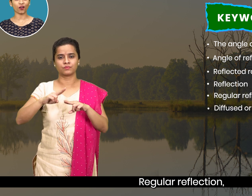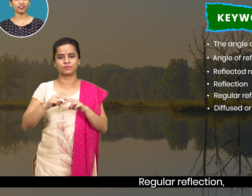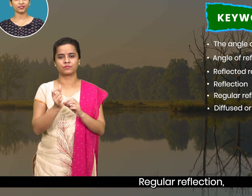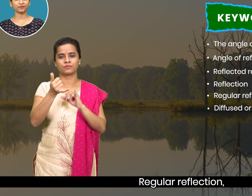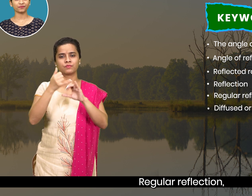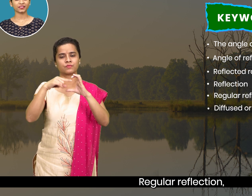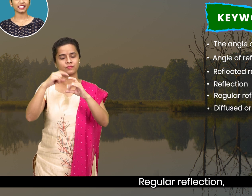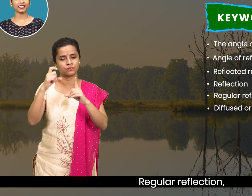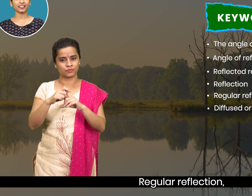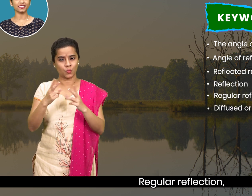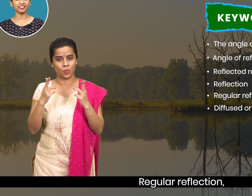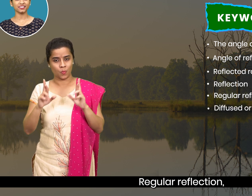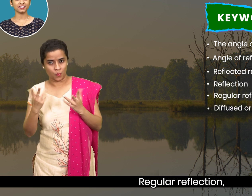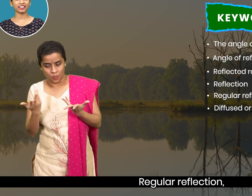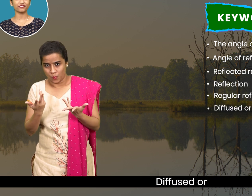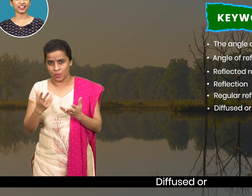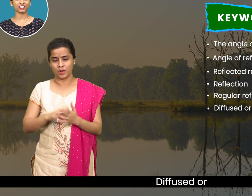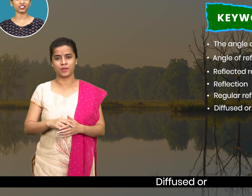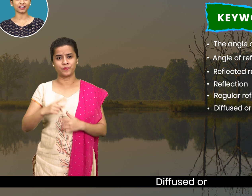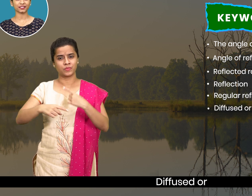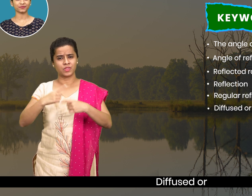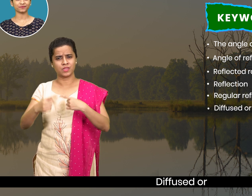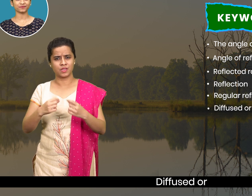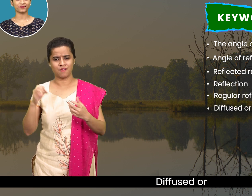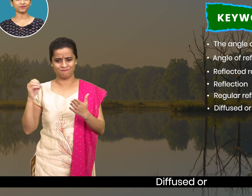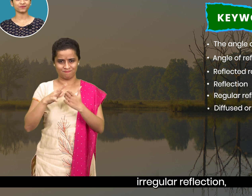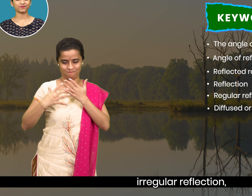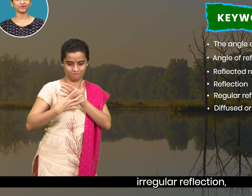diffused or irregular reflection,